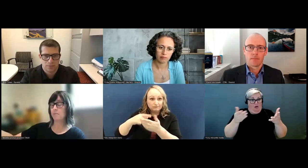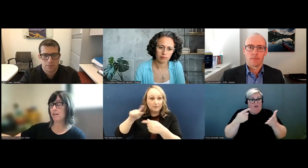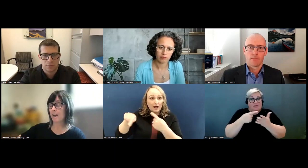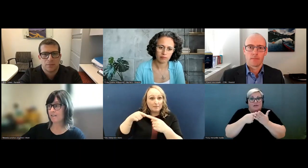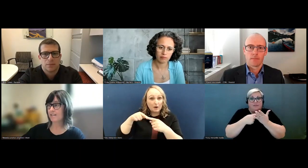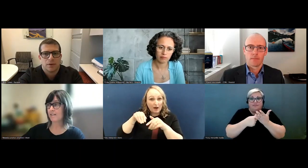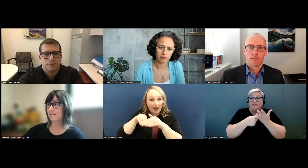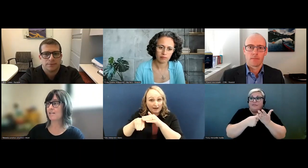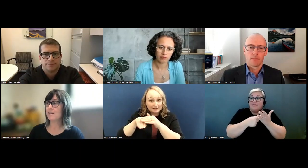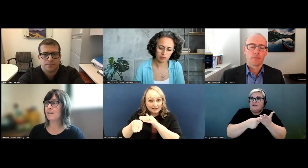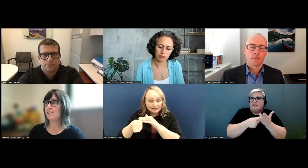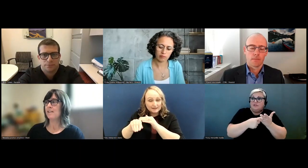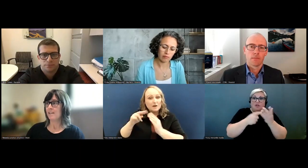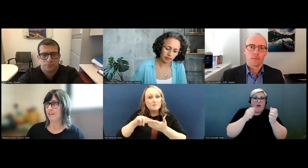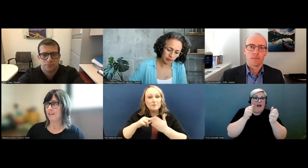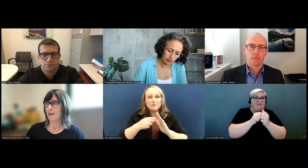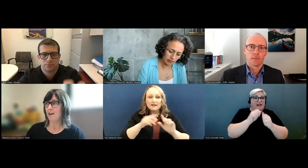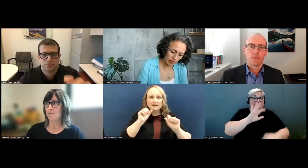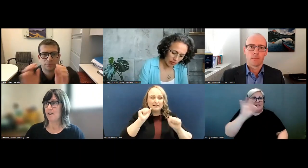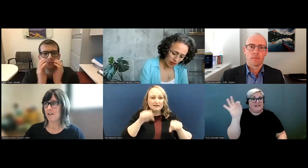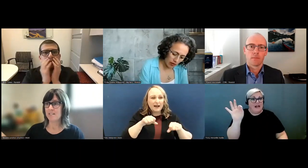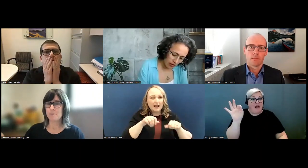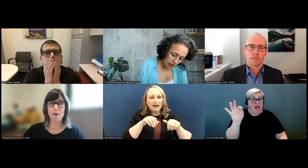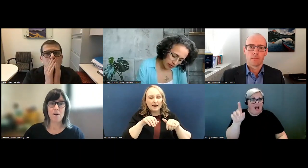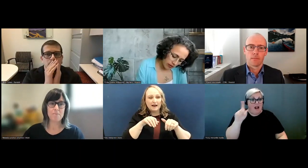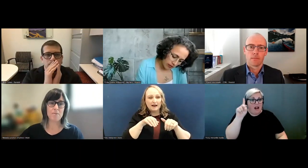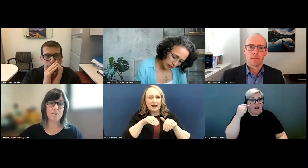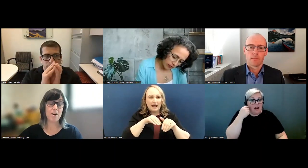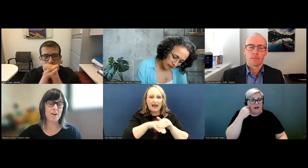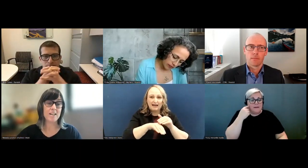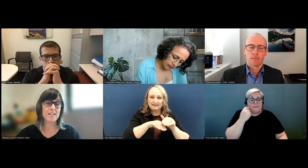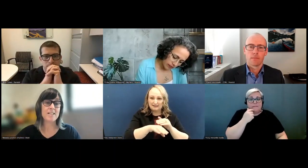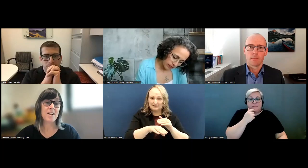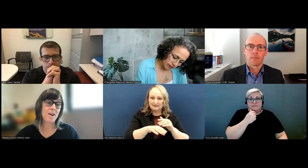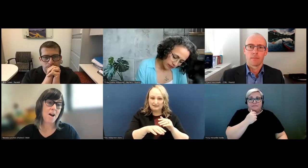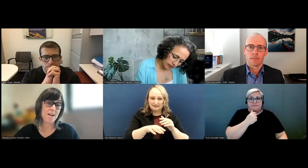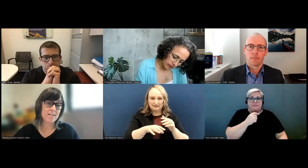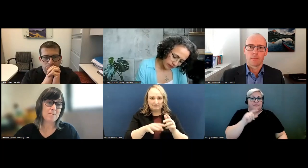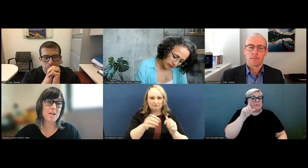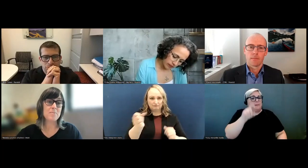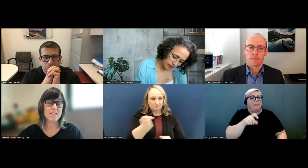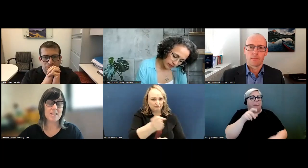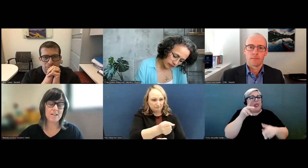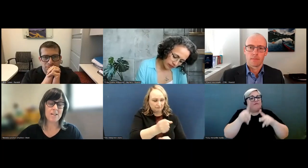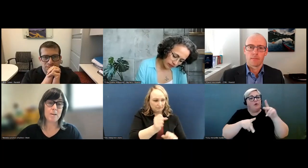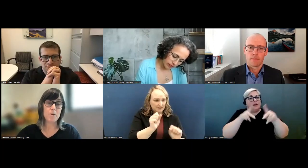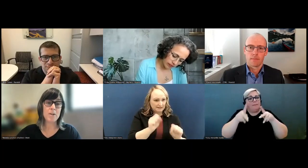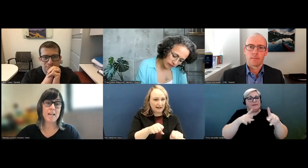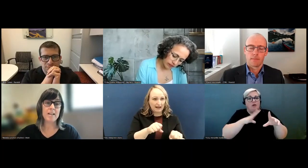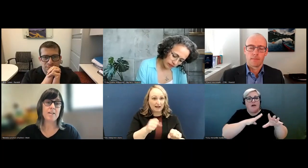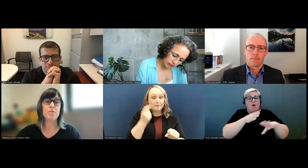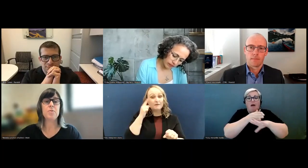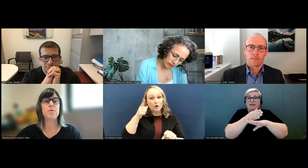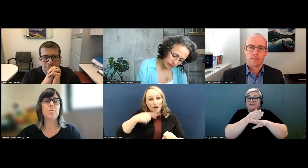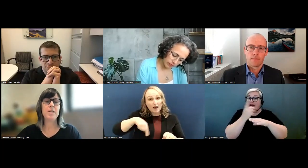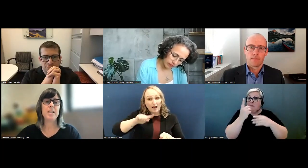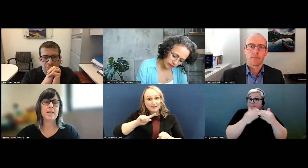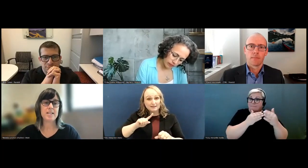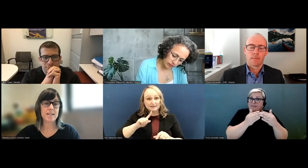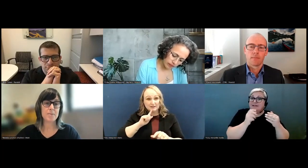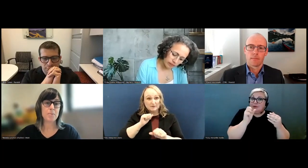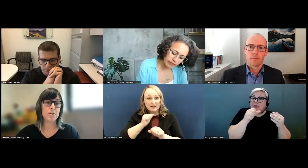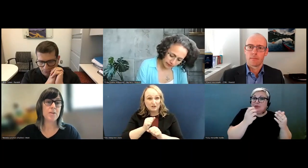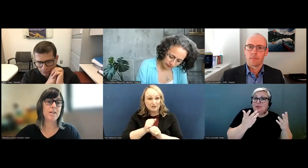being able to access a spot, but for our kids, sometimes it's literally about getting in the door. We